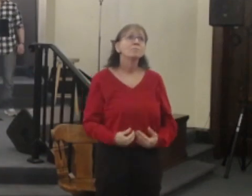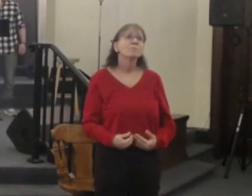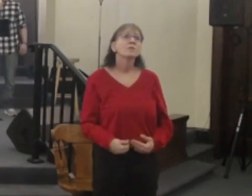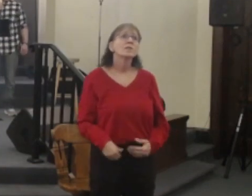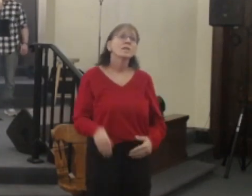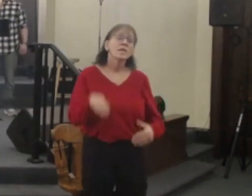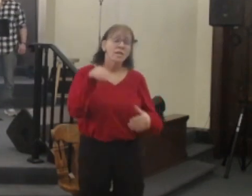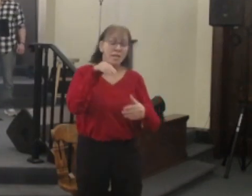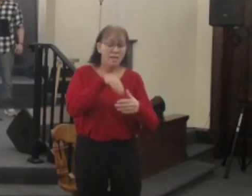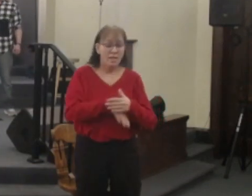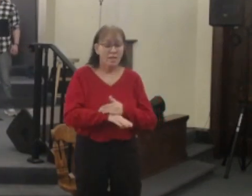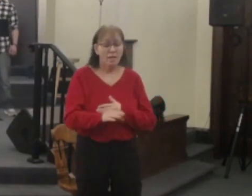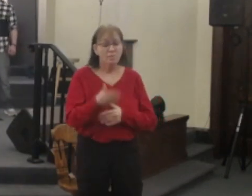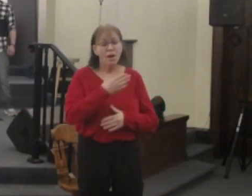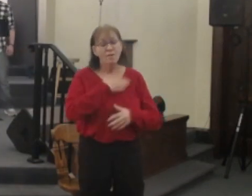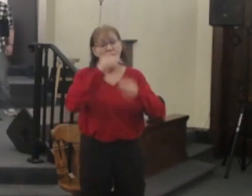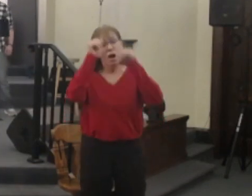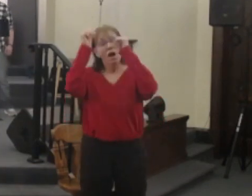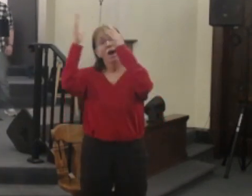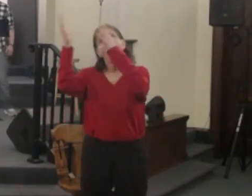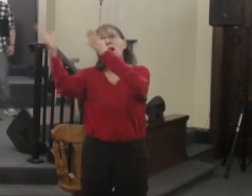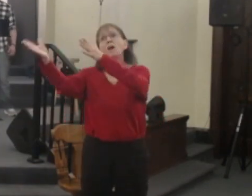am. In my